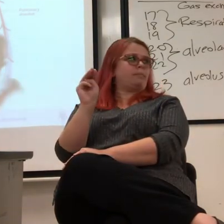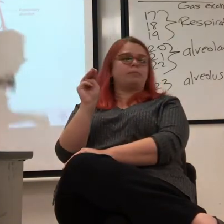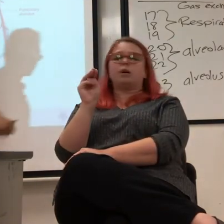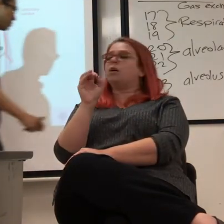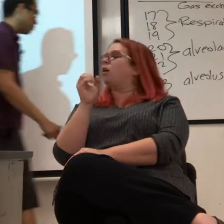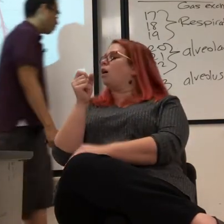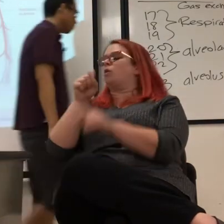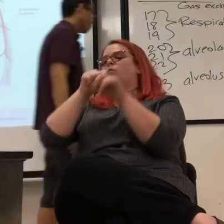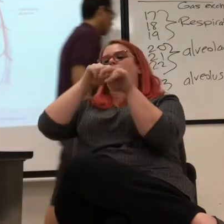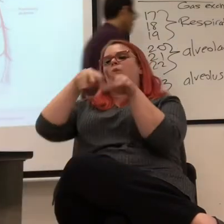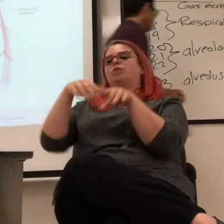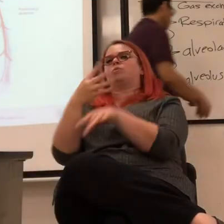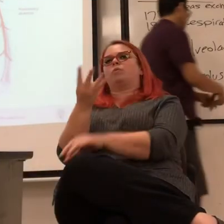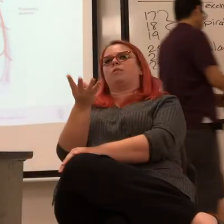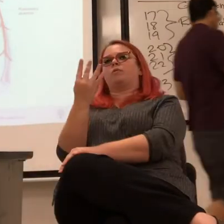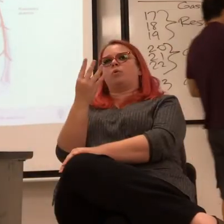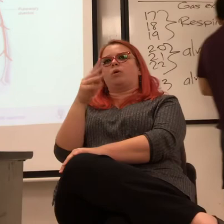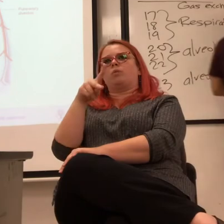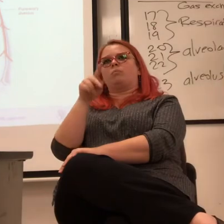excuse me.